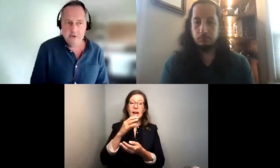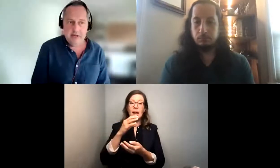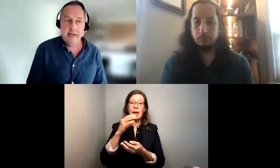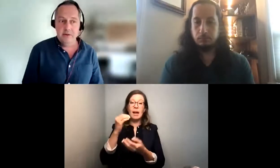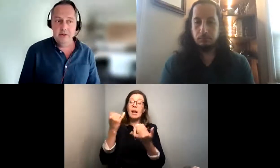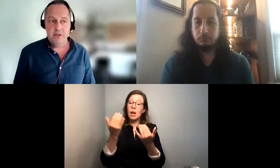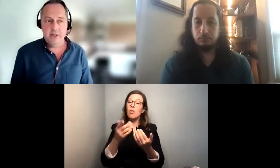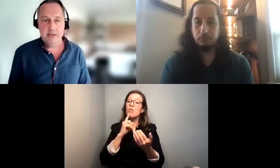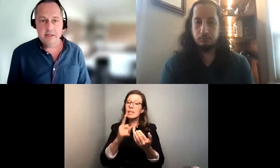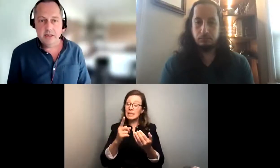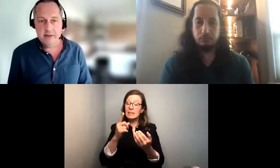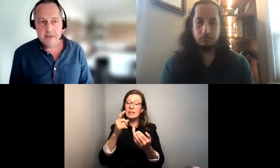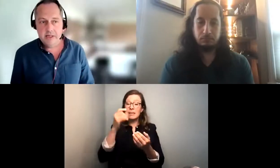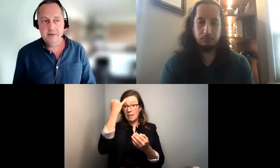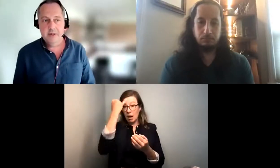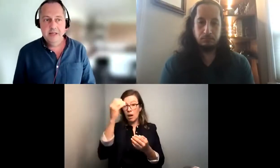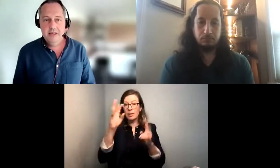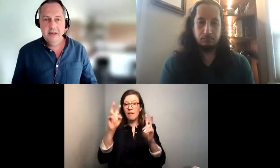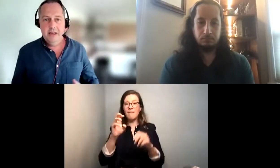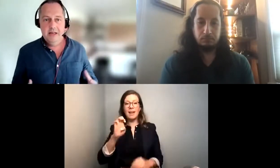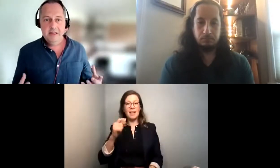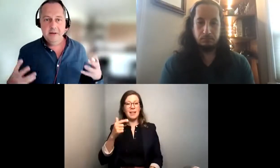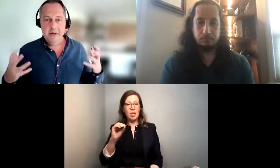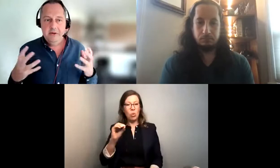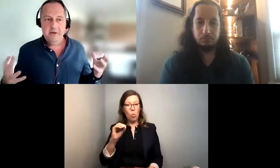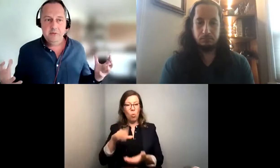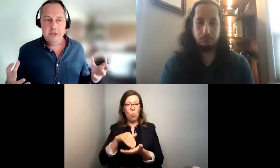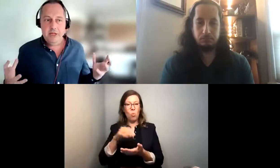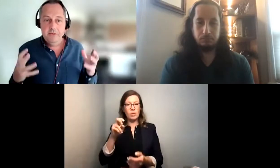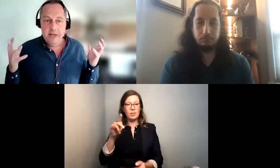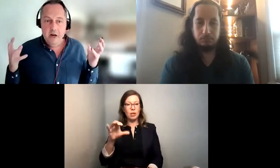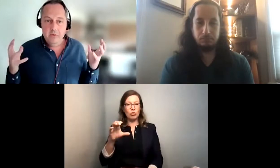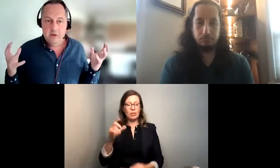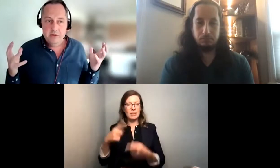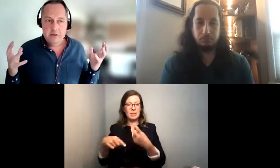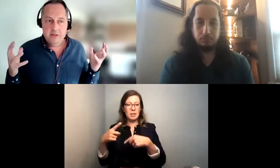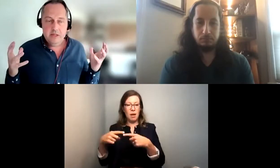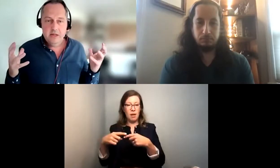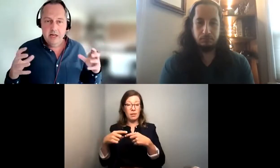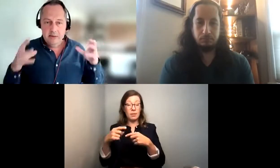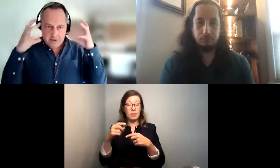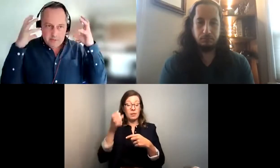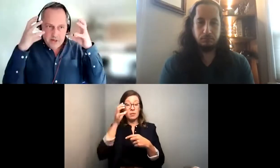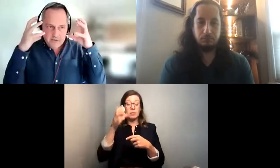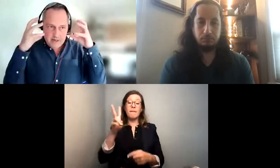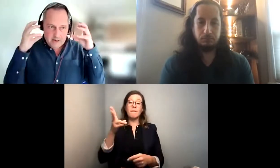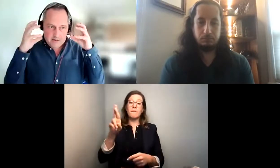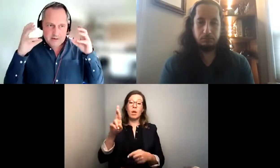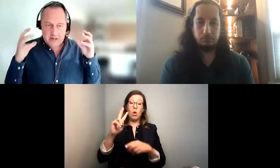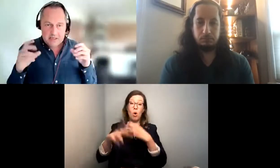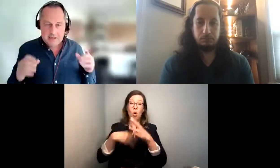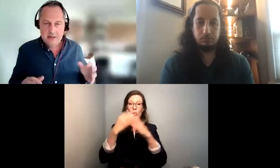of egocentric sign. So, you know, if you imagine in a VR world, you've got a pair of